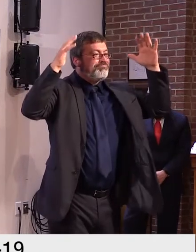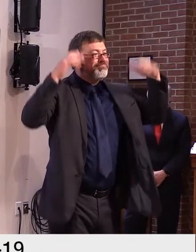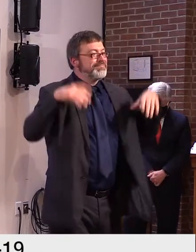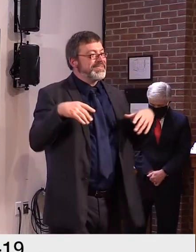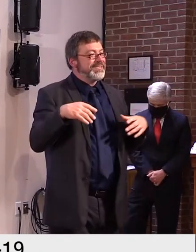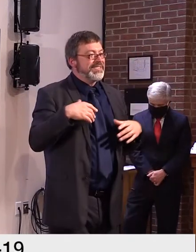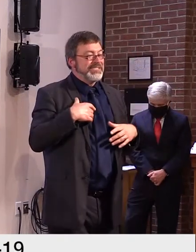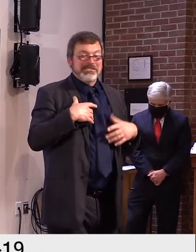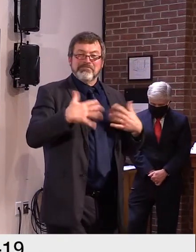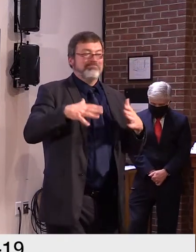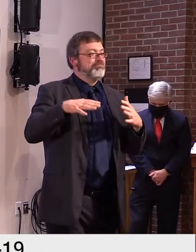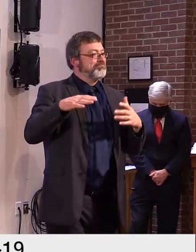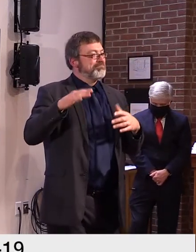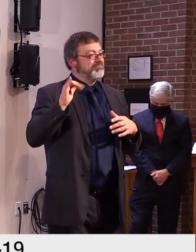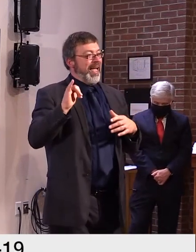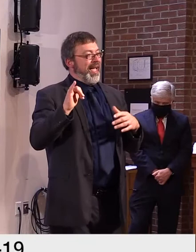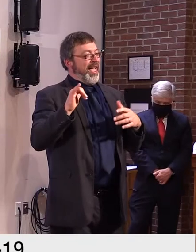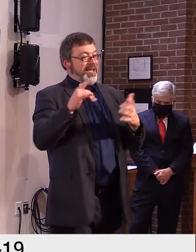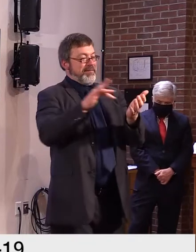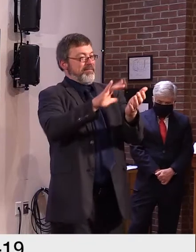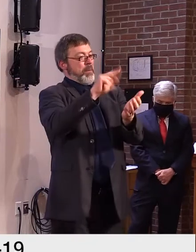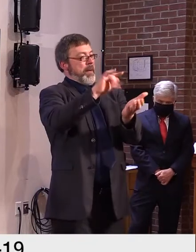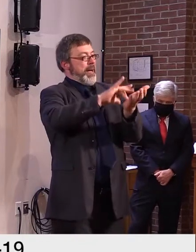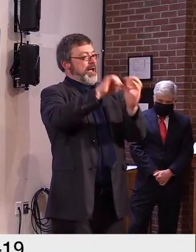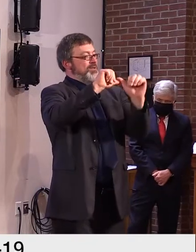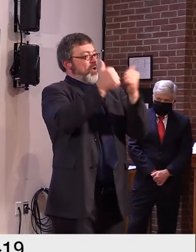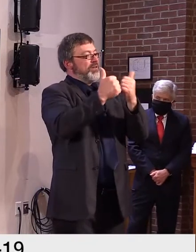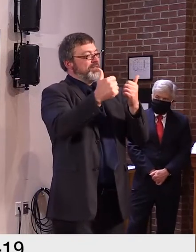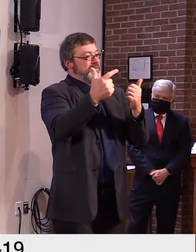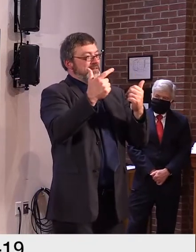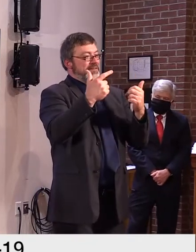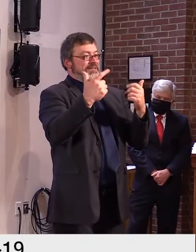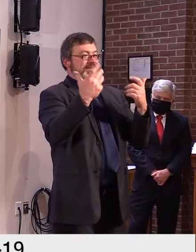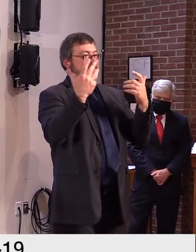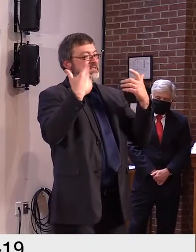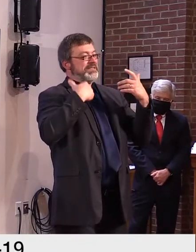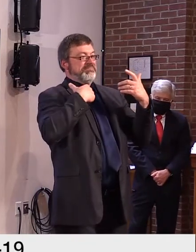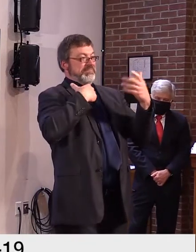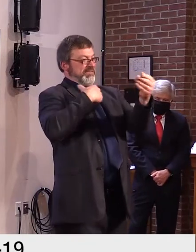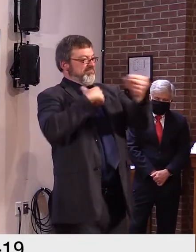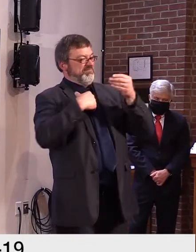the Medical Society sent out a press release.